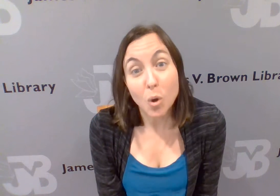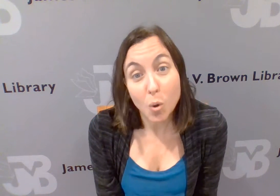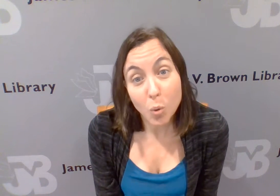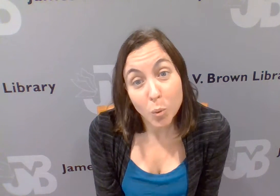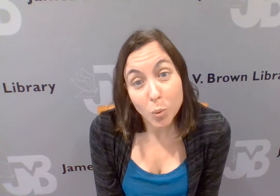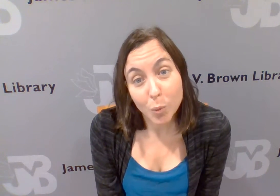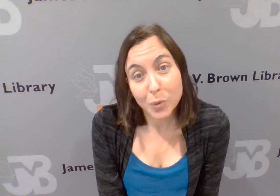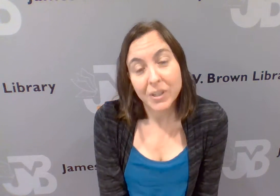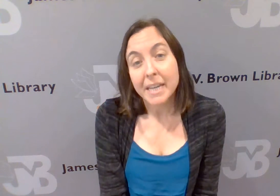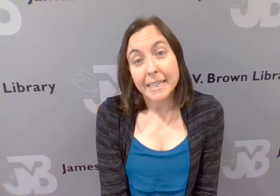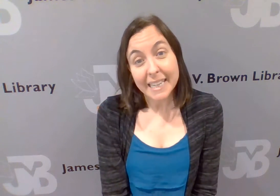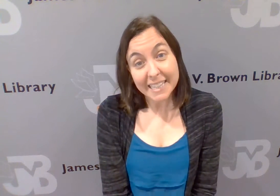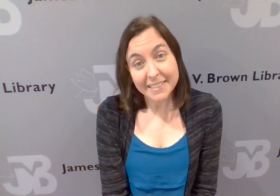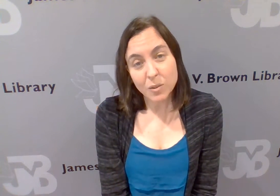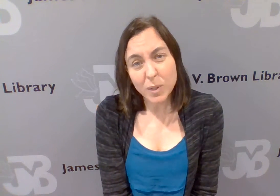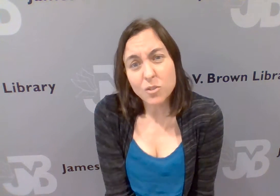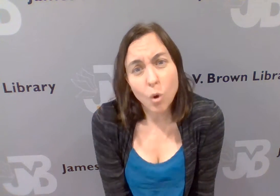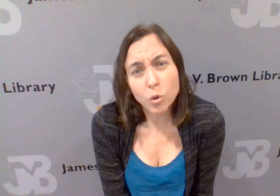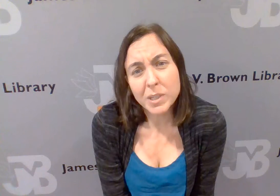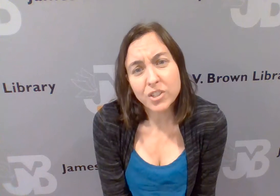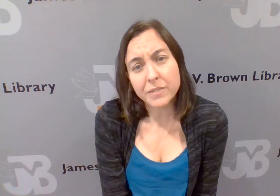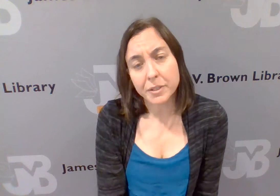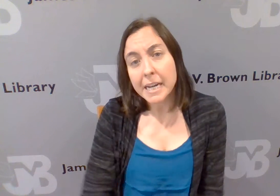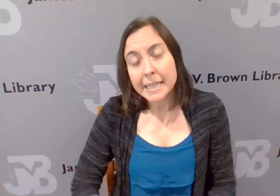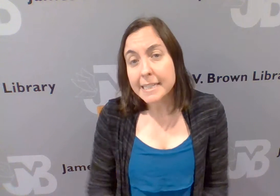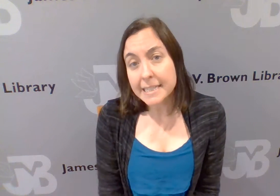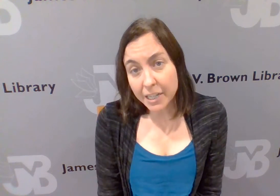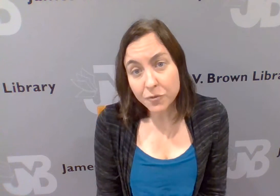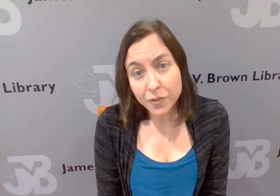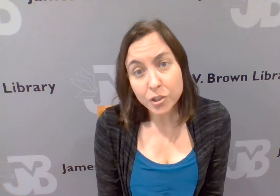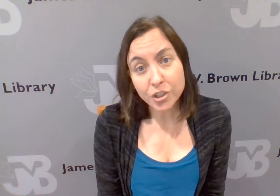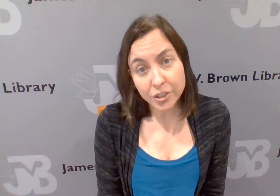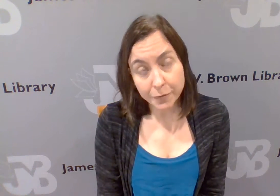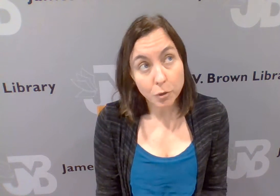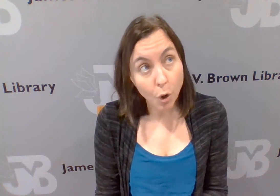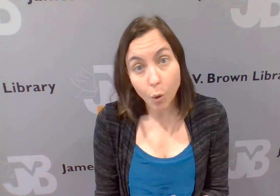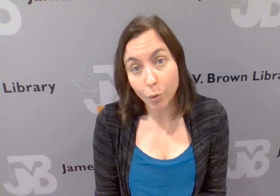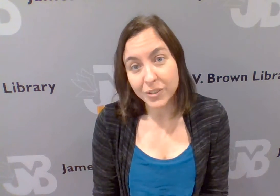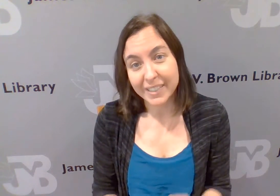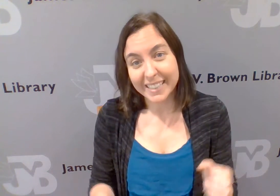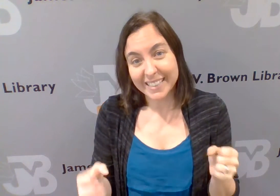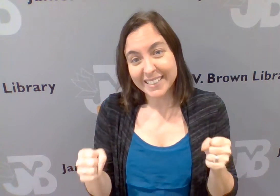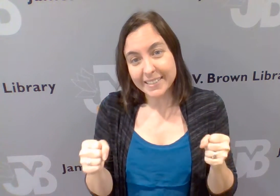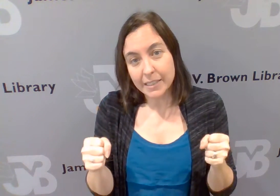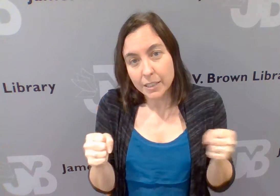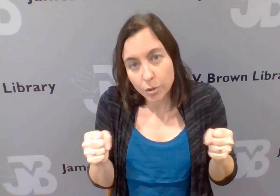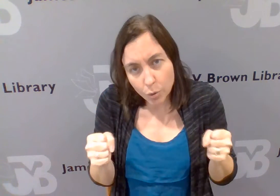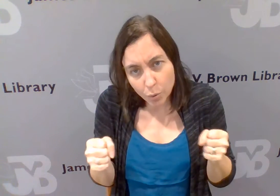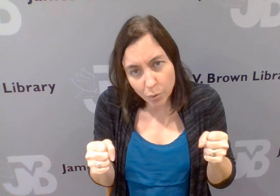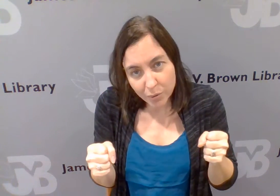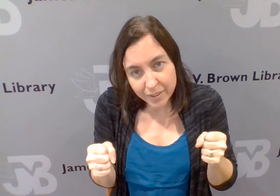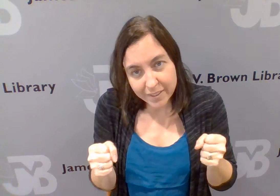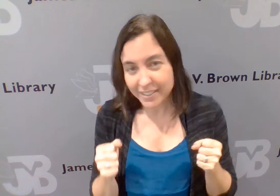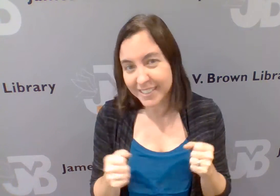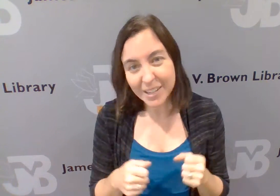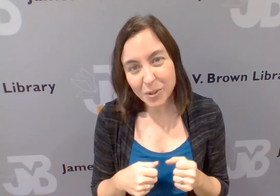Cold. Yes, and when it's cold, we shiver. And the sign for cold is? Cold. Just like